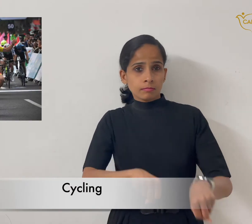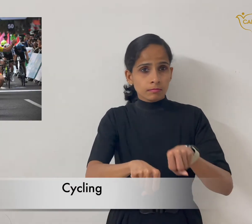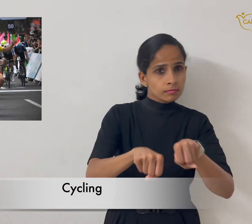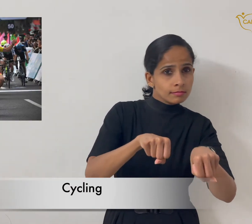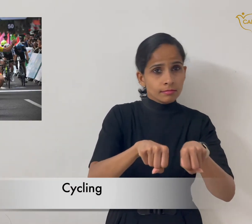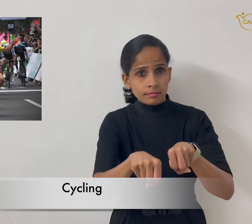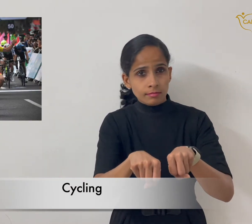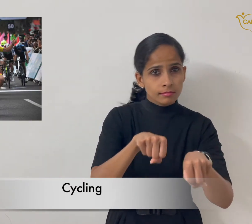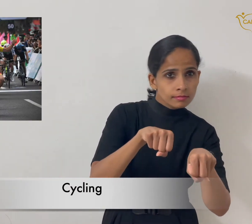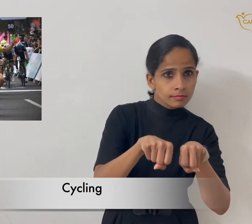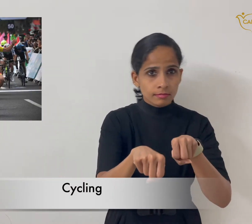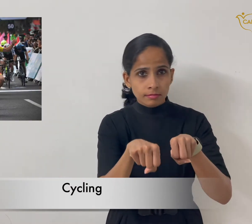Cycling.